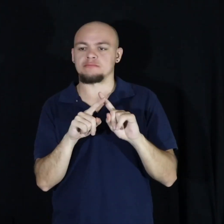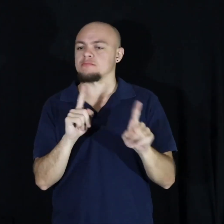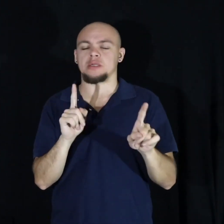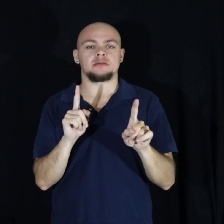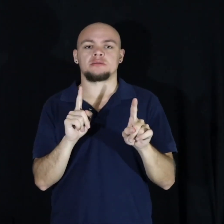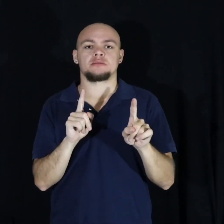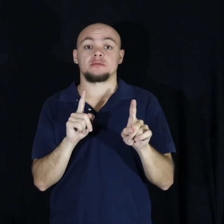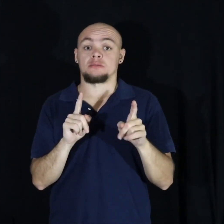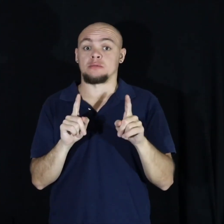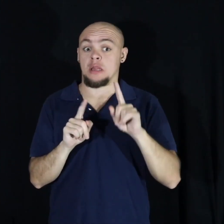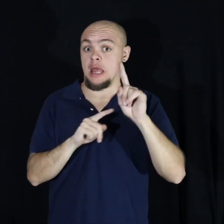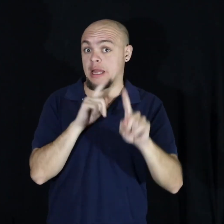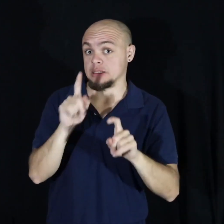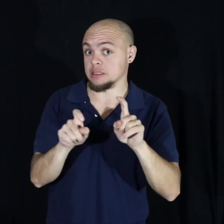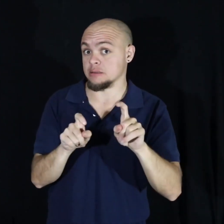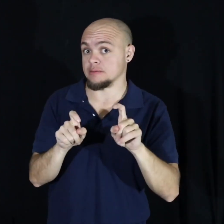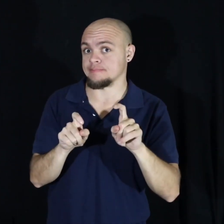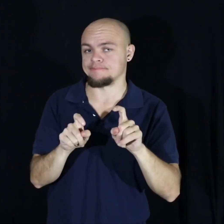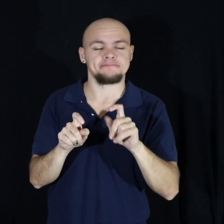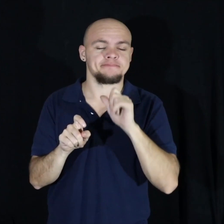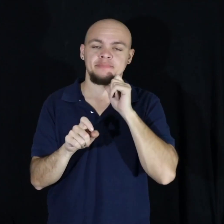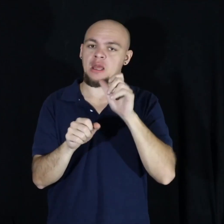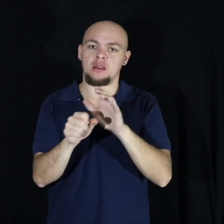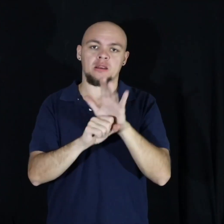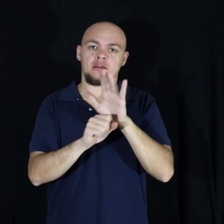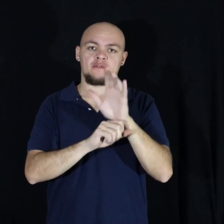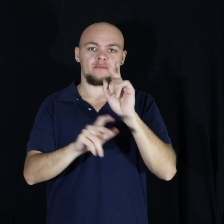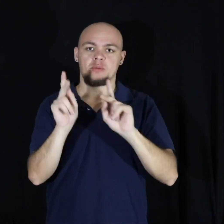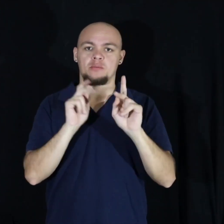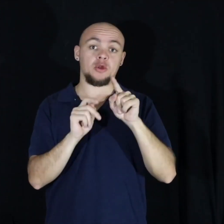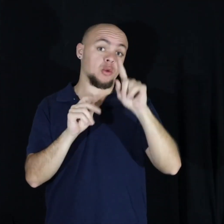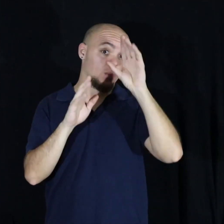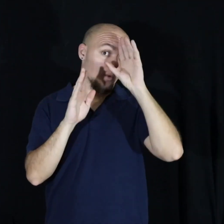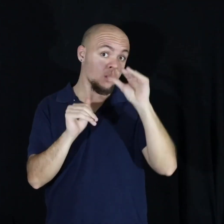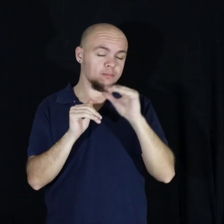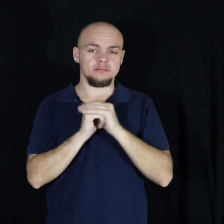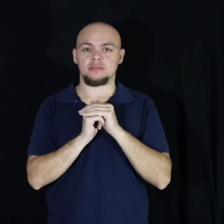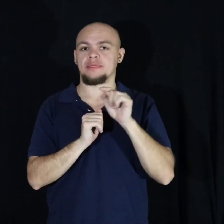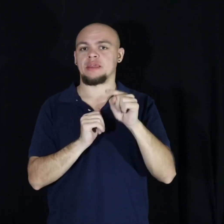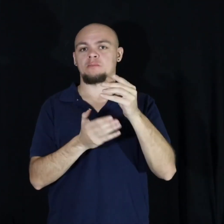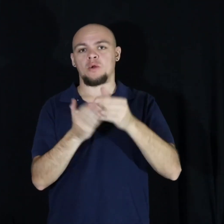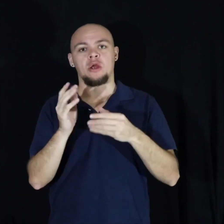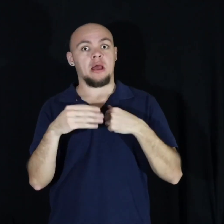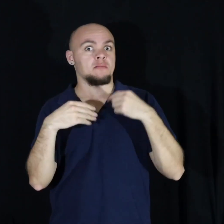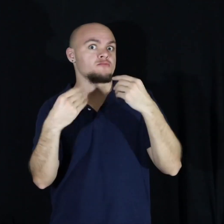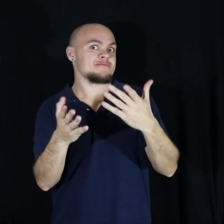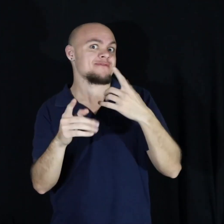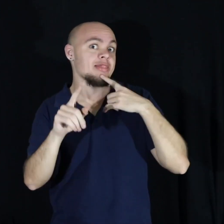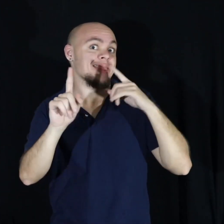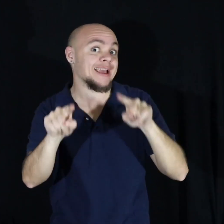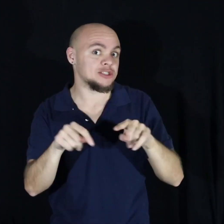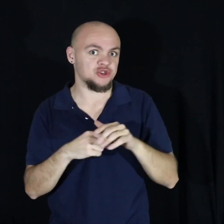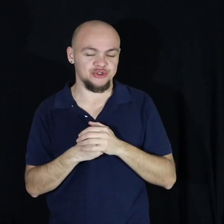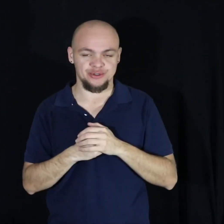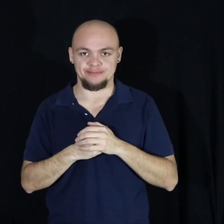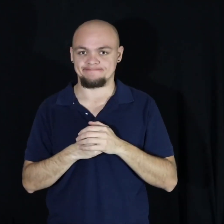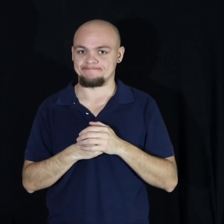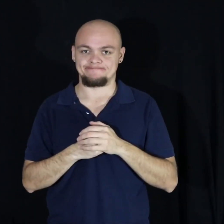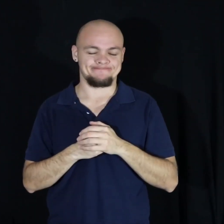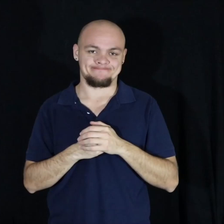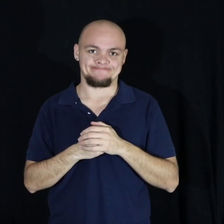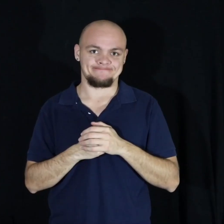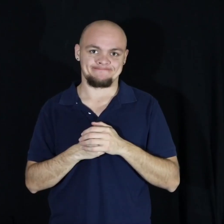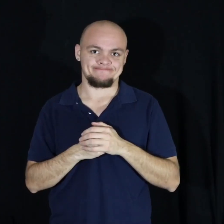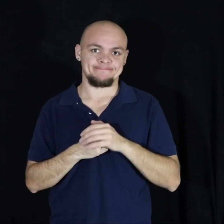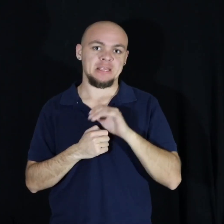us are asking them. Now, you might be hoping this is the part where I give you all the answers.